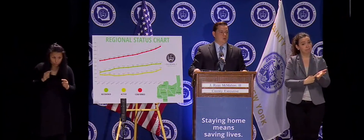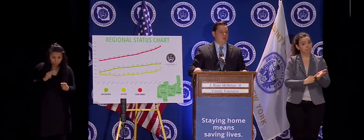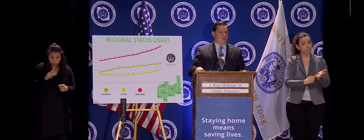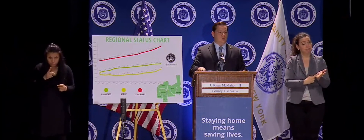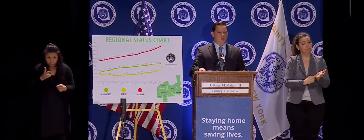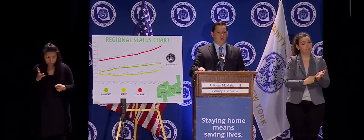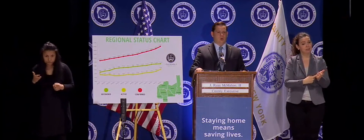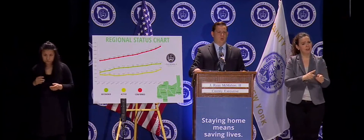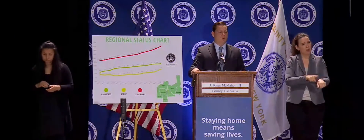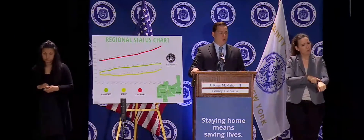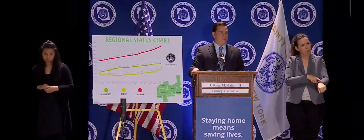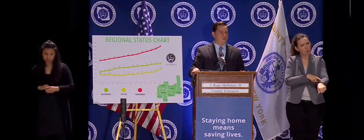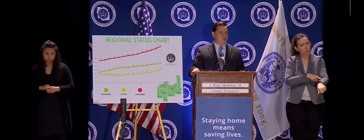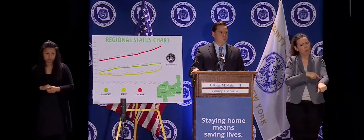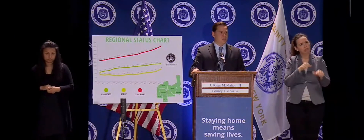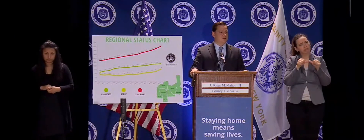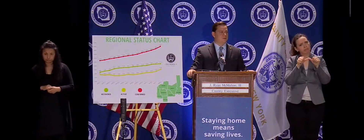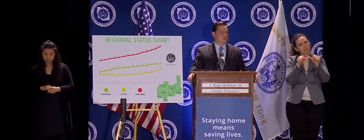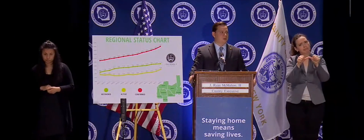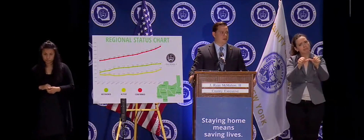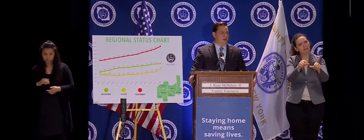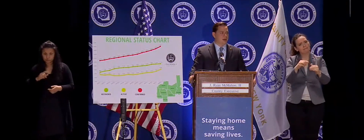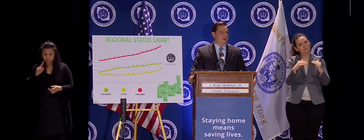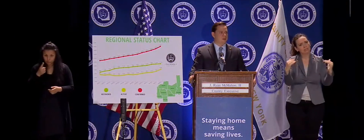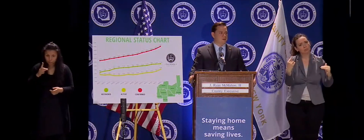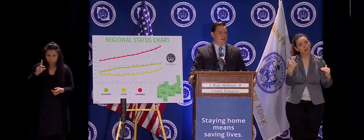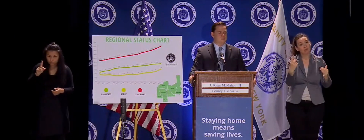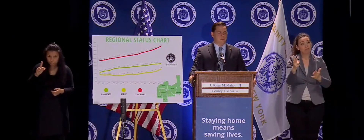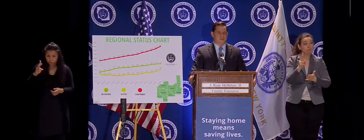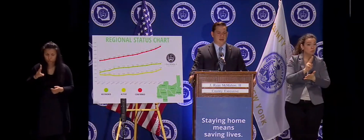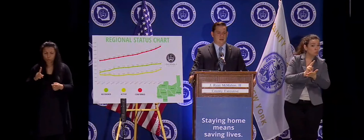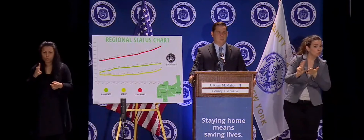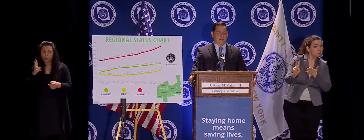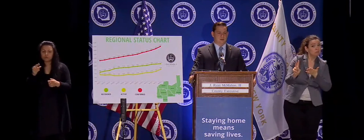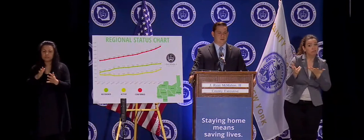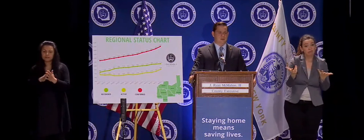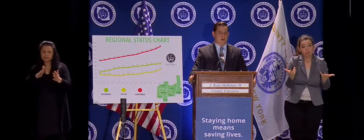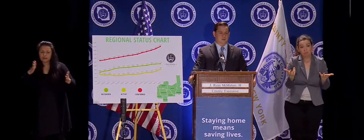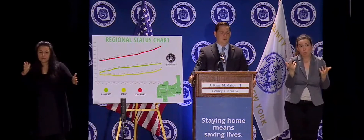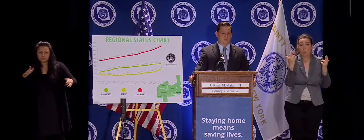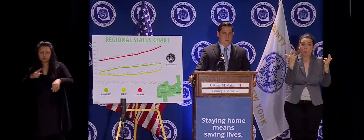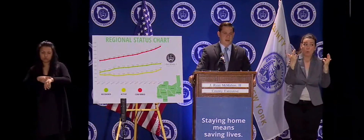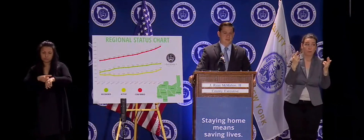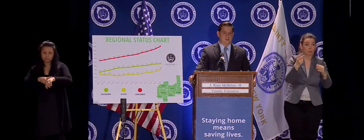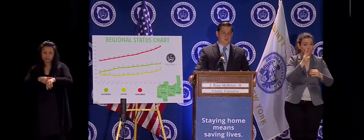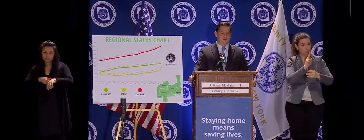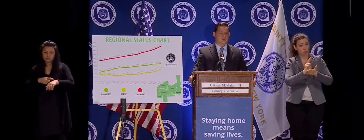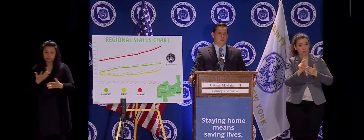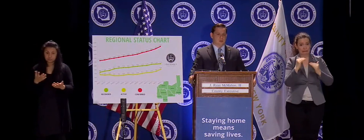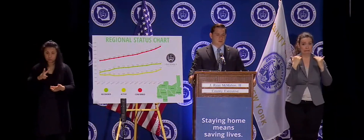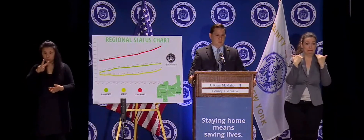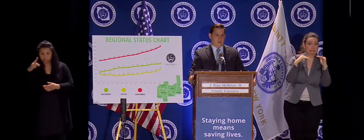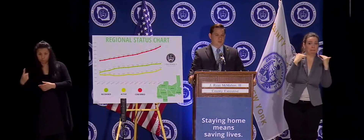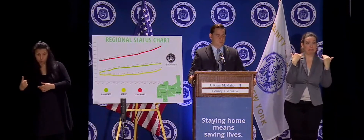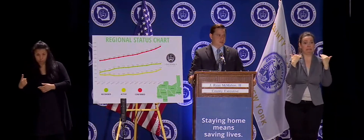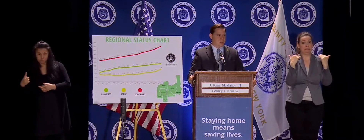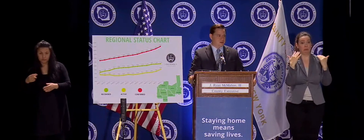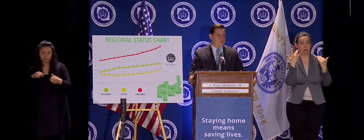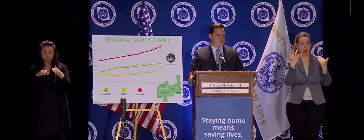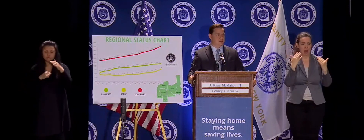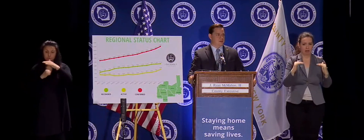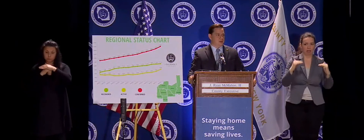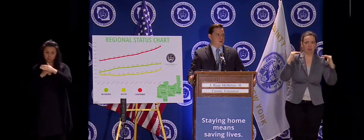before we go? Hopefully 2 weeks, and then that's enough time that the health department has to do